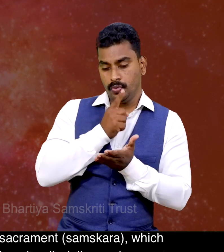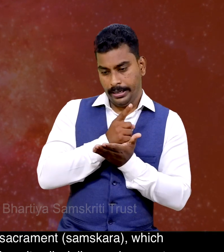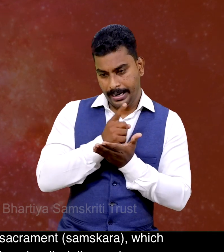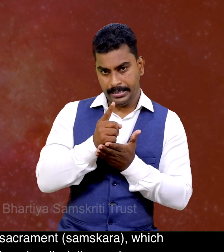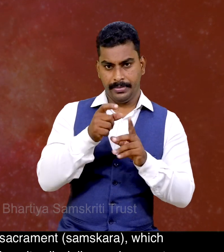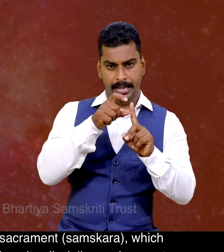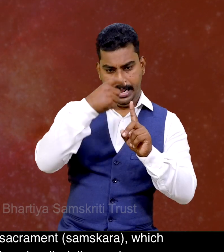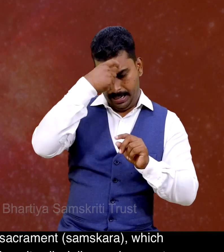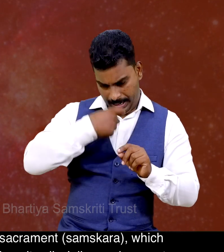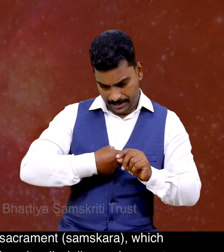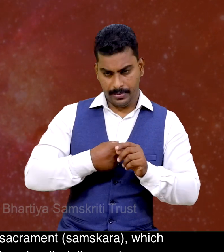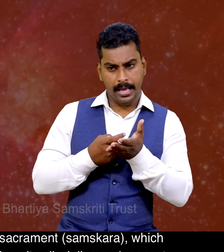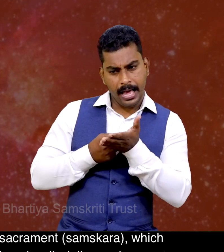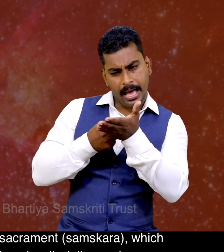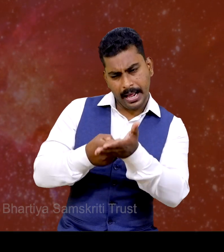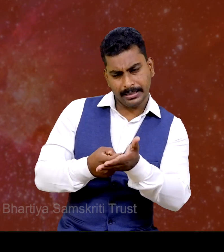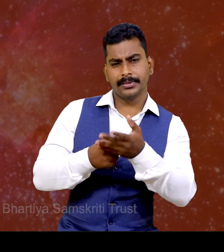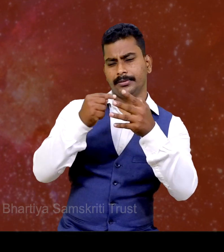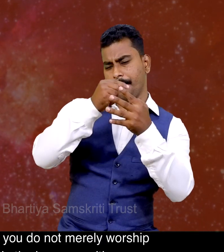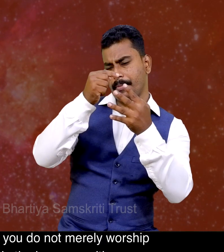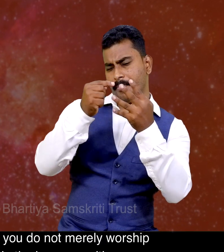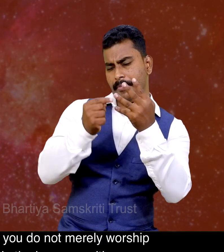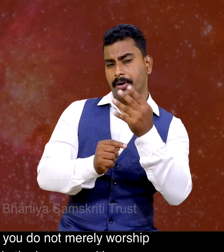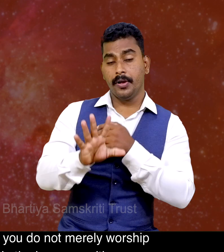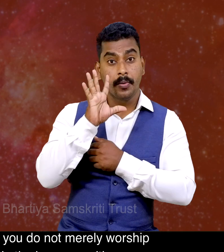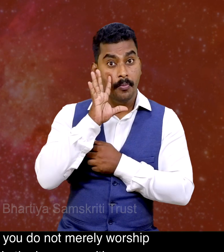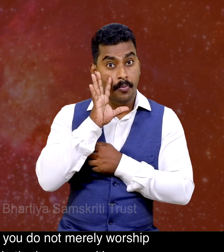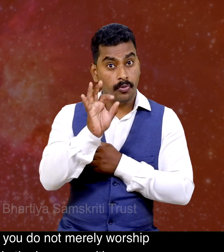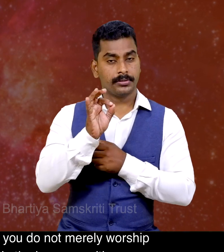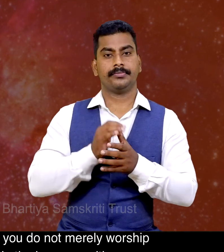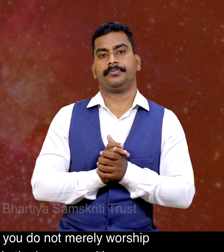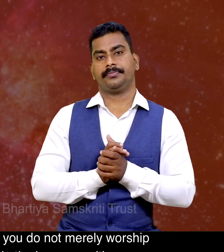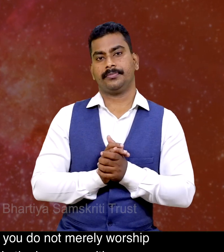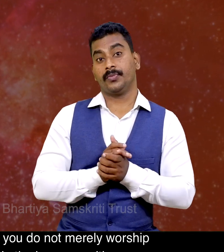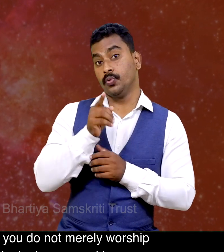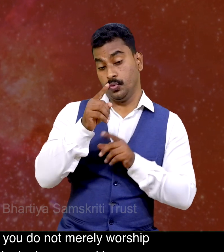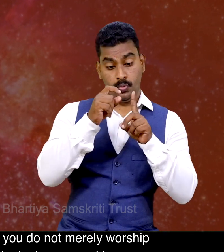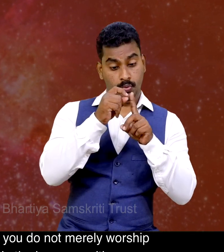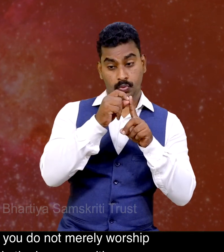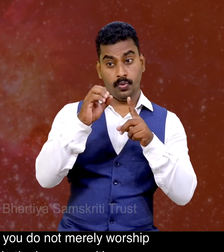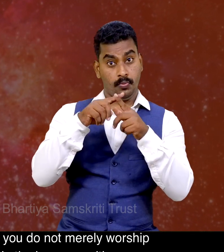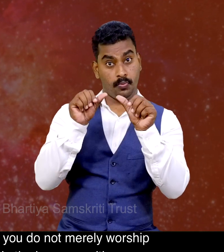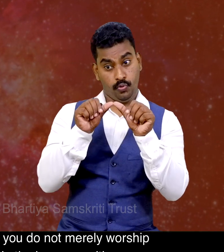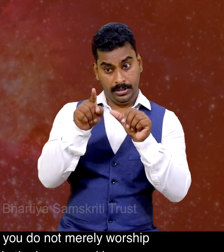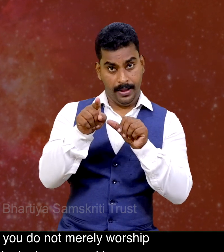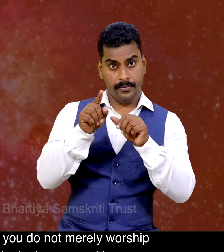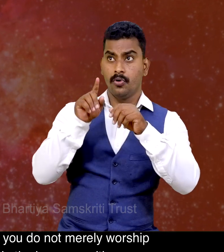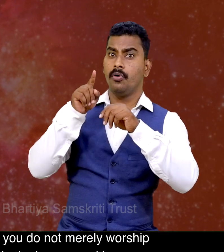sincerity, discipline, and respect. In puja, you do not merely worship the gods in the heavens